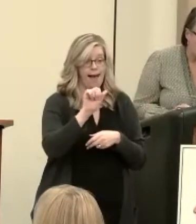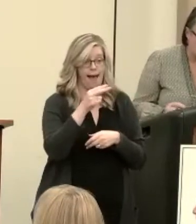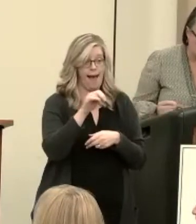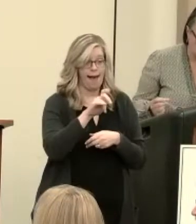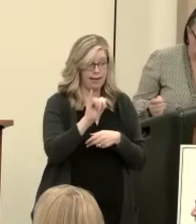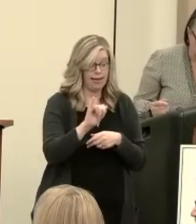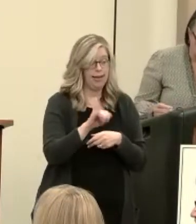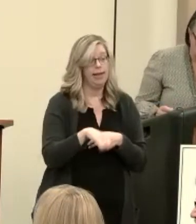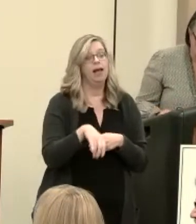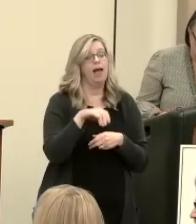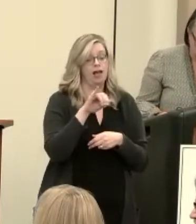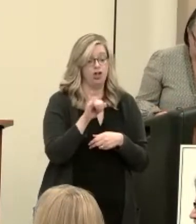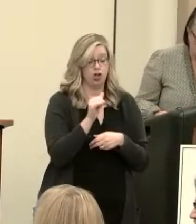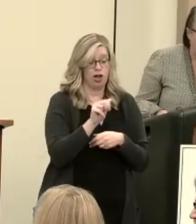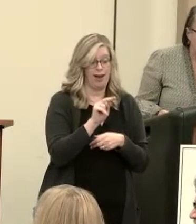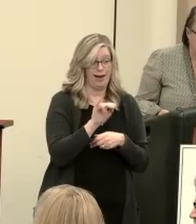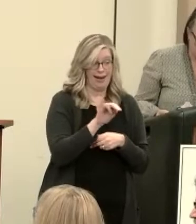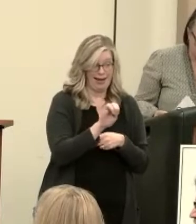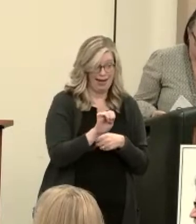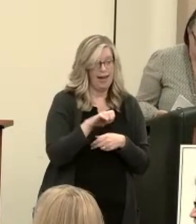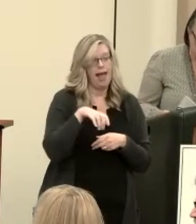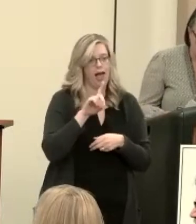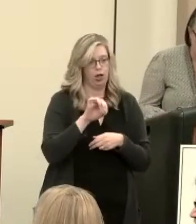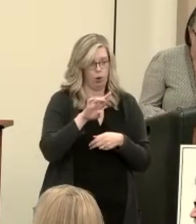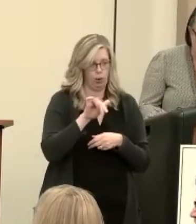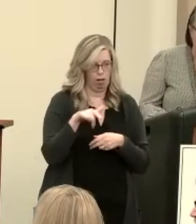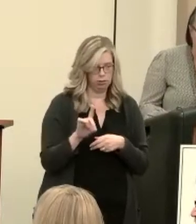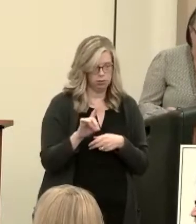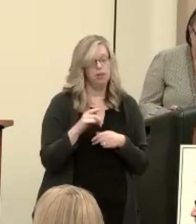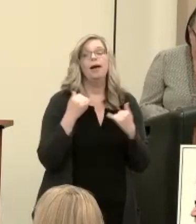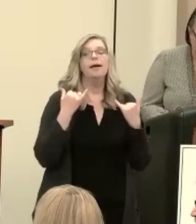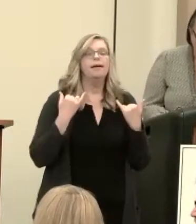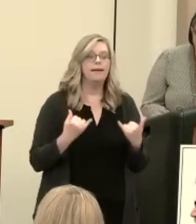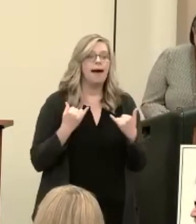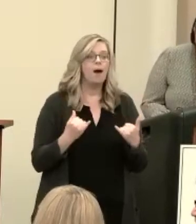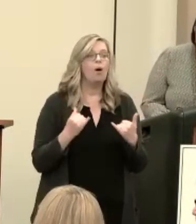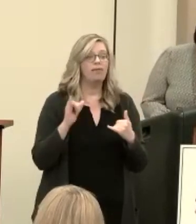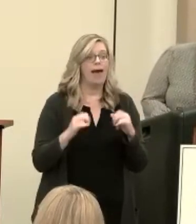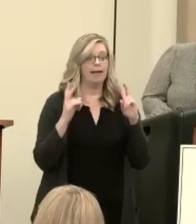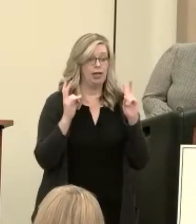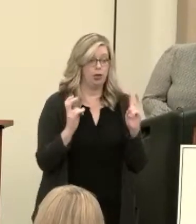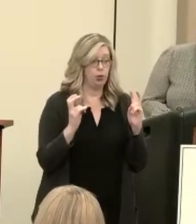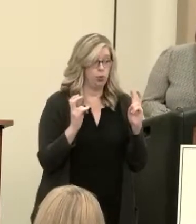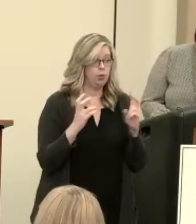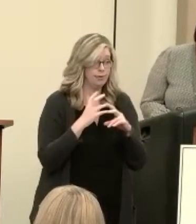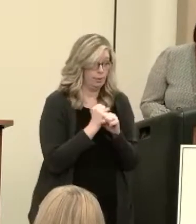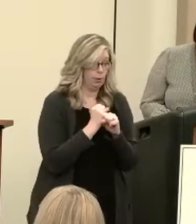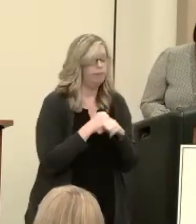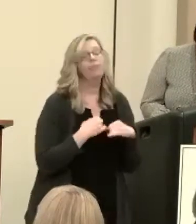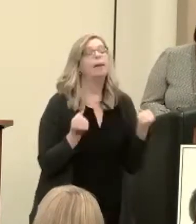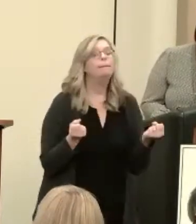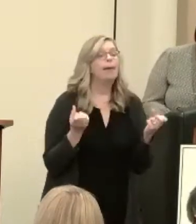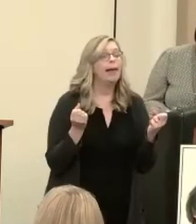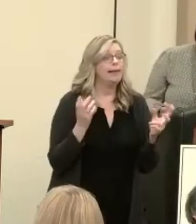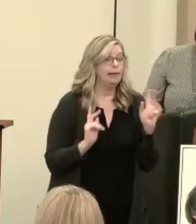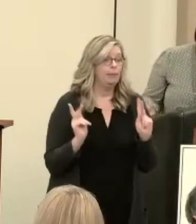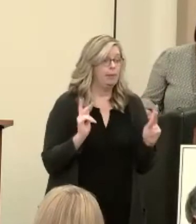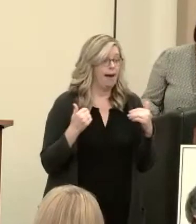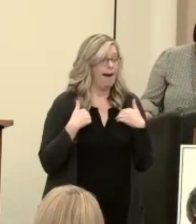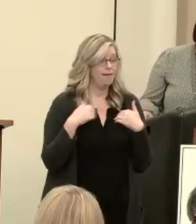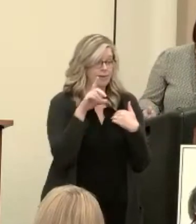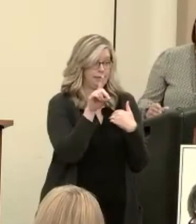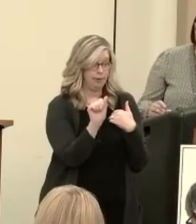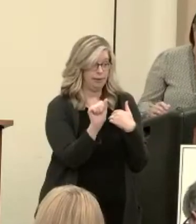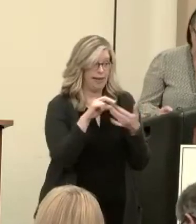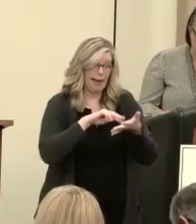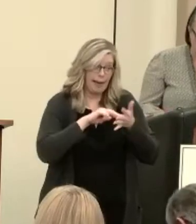Gibson, and Dougal Lamont. Here is our issue summary. For many in Manitoba, having a disability has long meant living